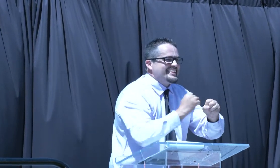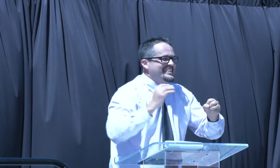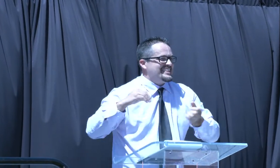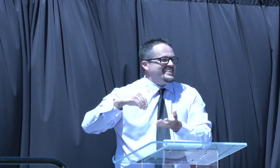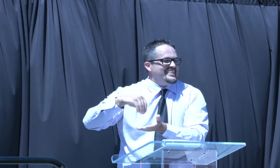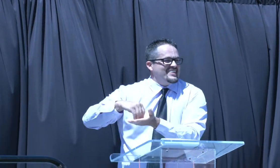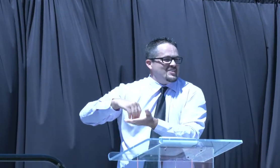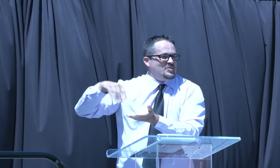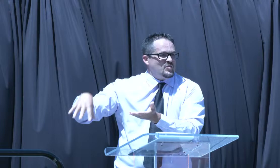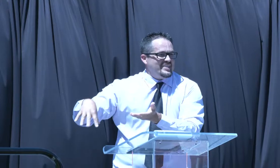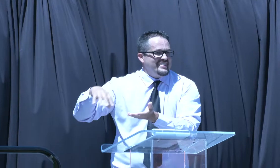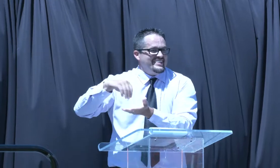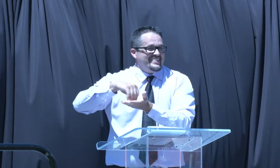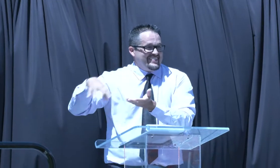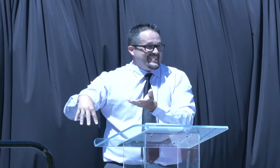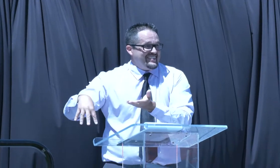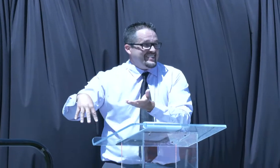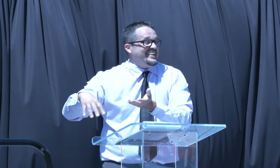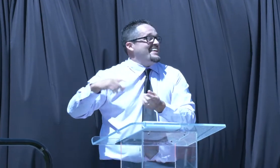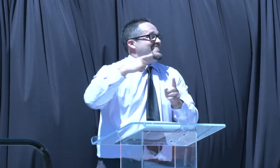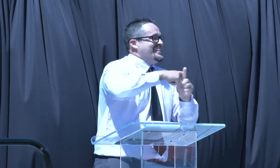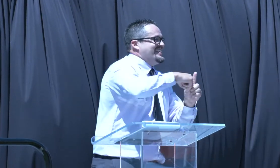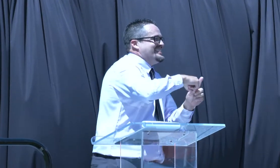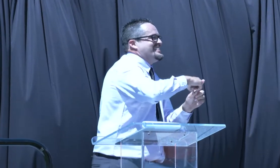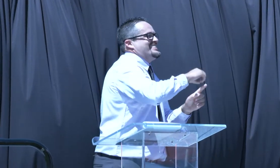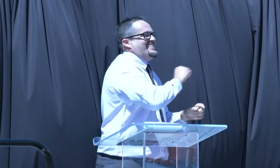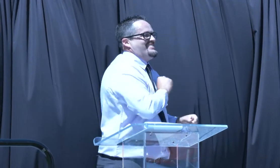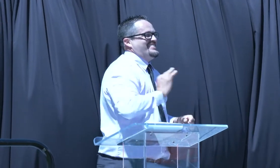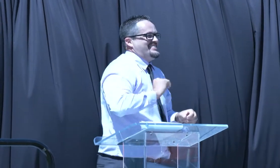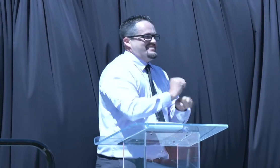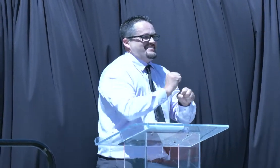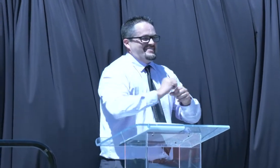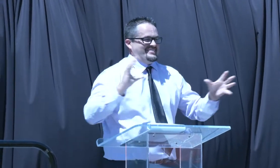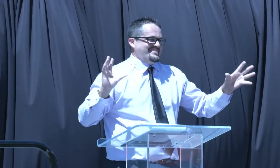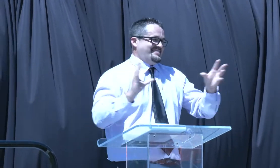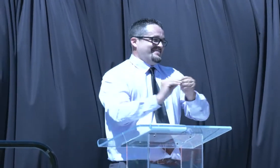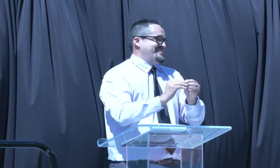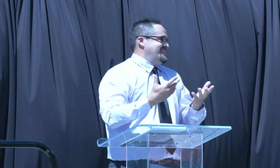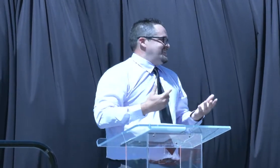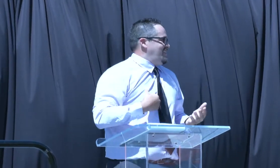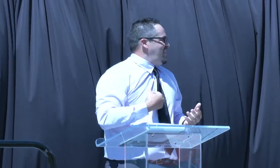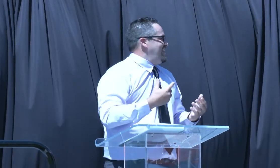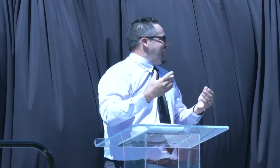or 28 years if you include my time as a student.